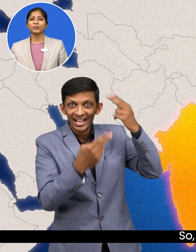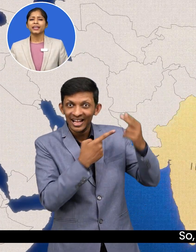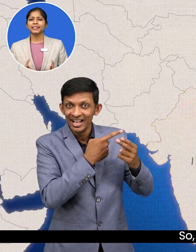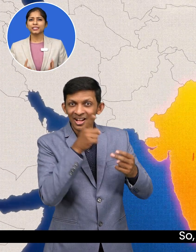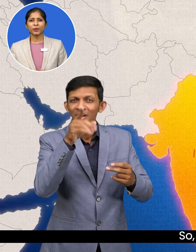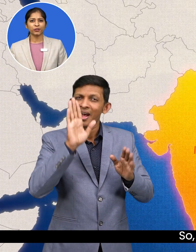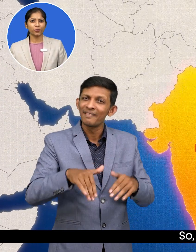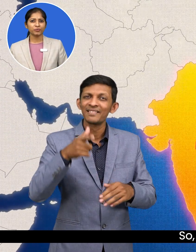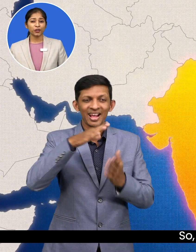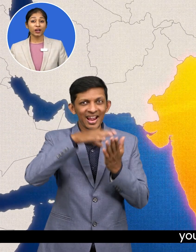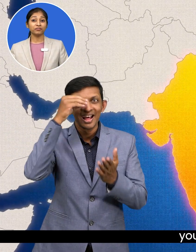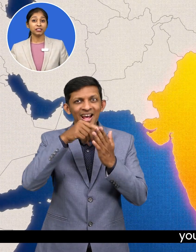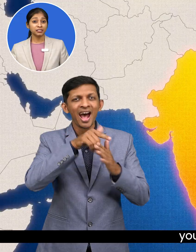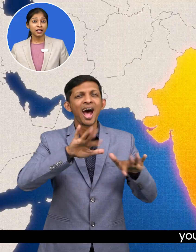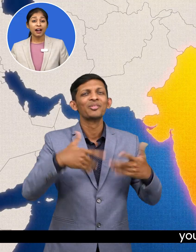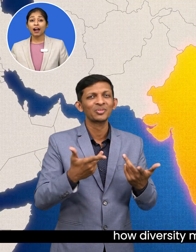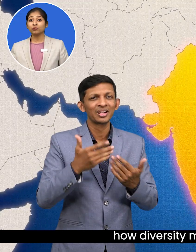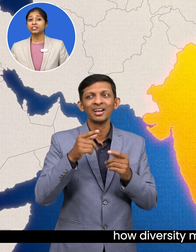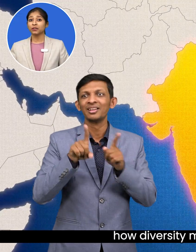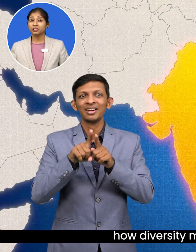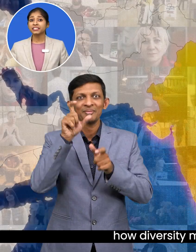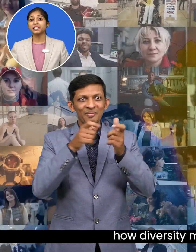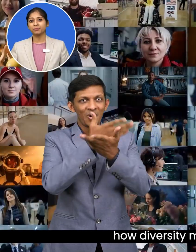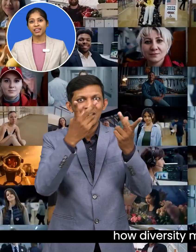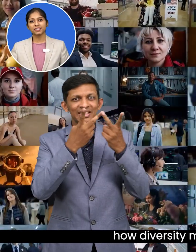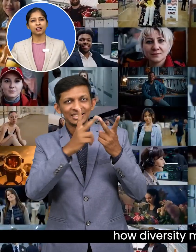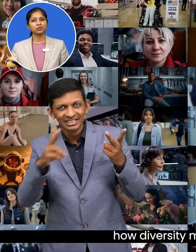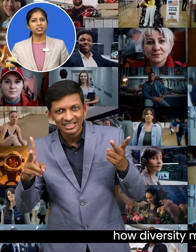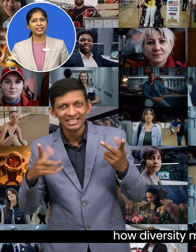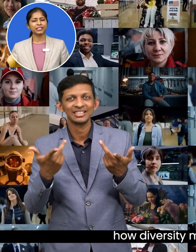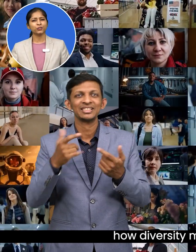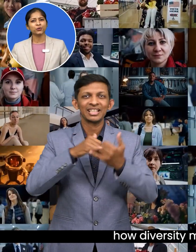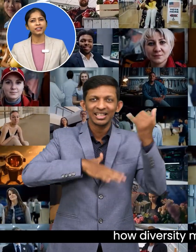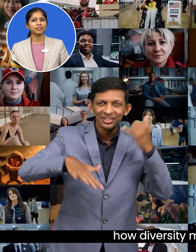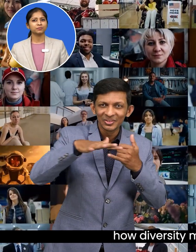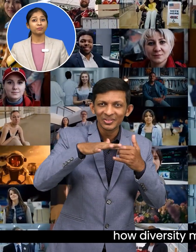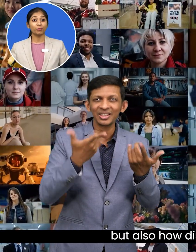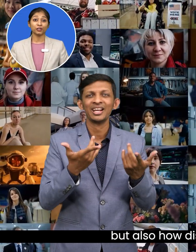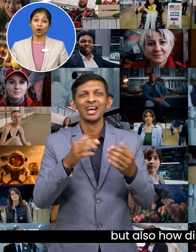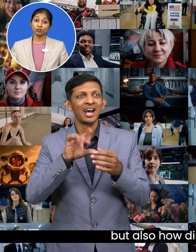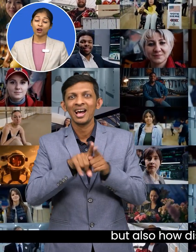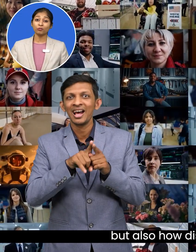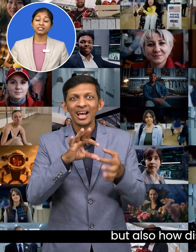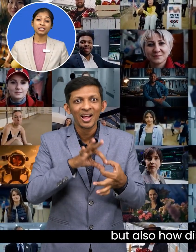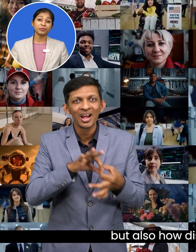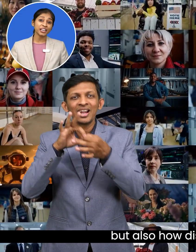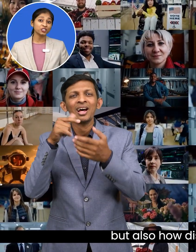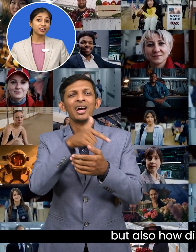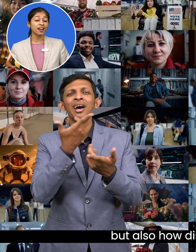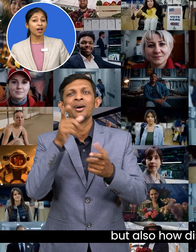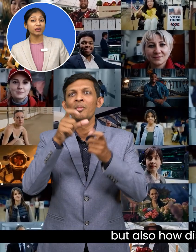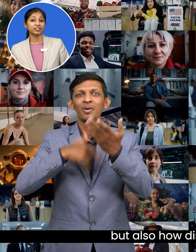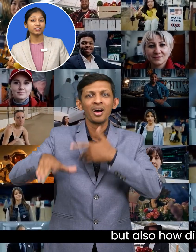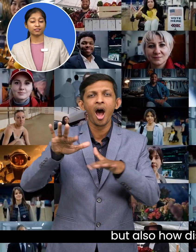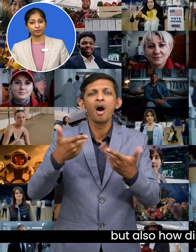So, in this video, you have learned how diversity makes our society unique, but also how discrimination